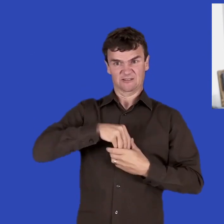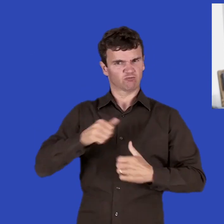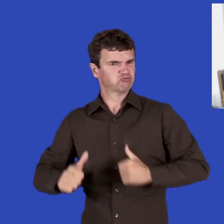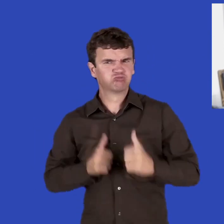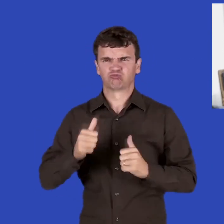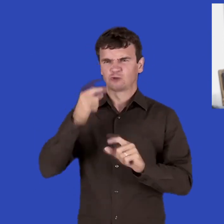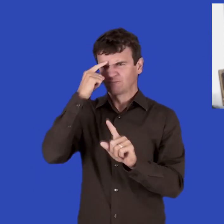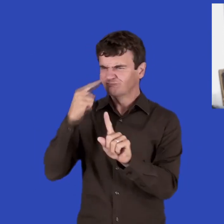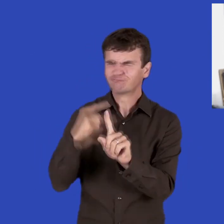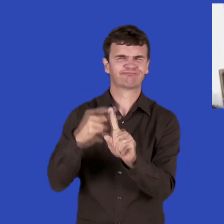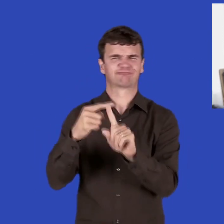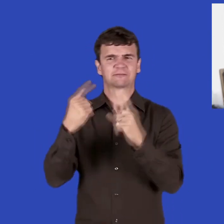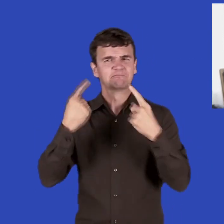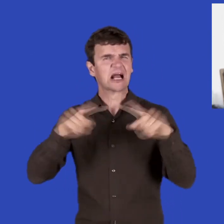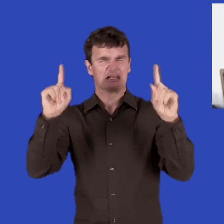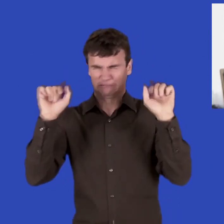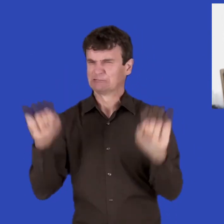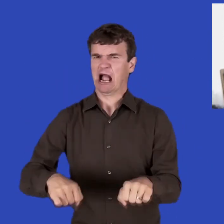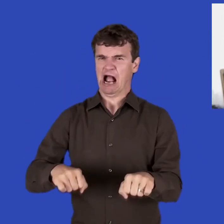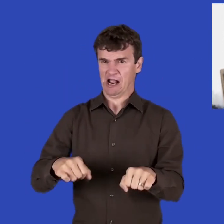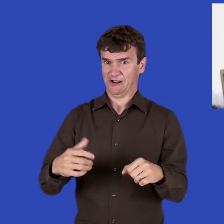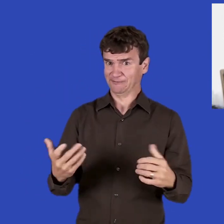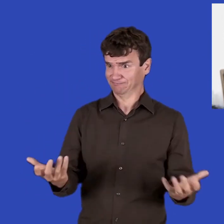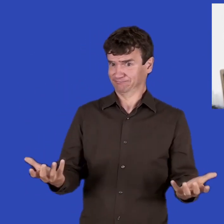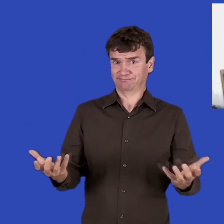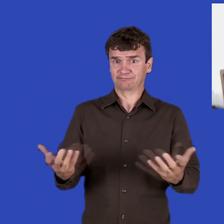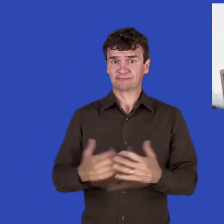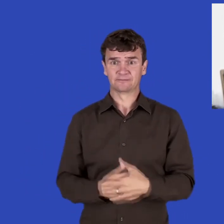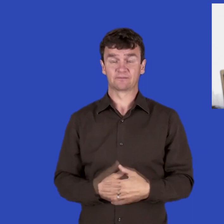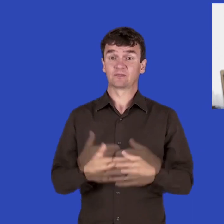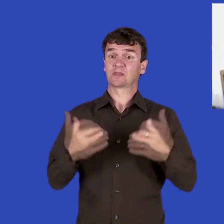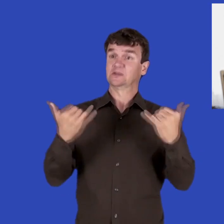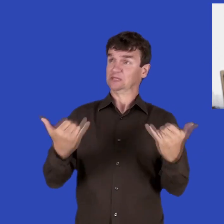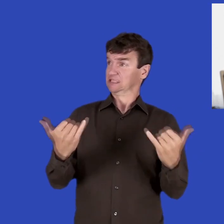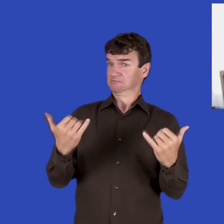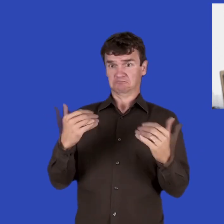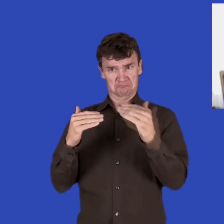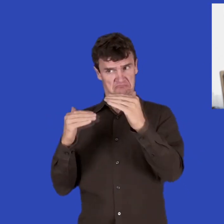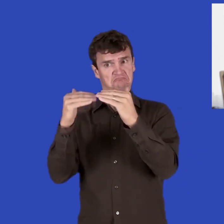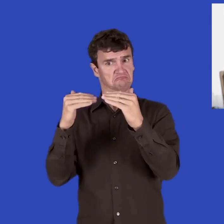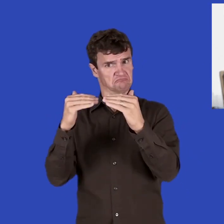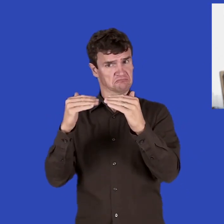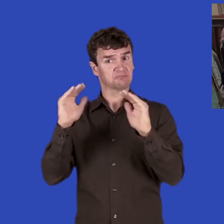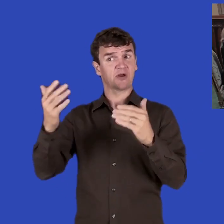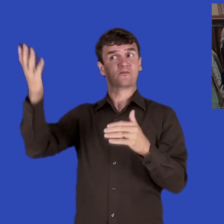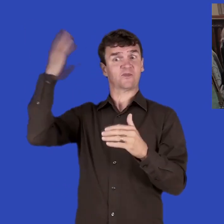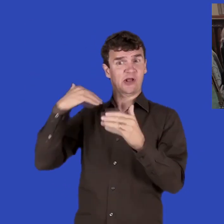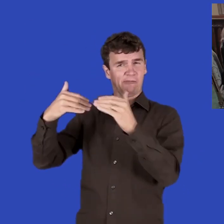wrestling with the problem indicates that you have the wherewithal and the mechanism to overcome the problems.